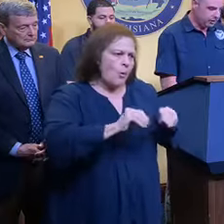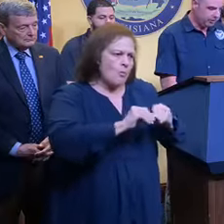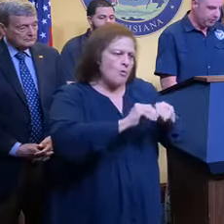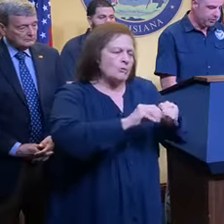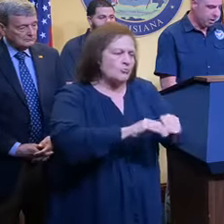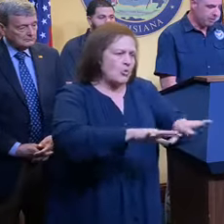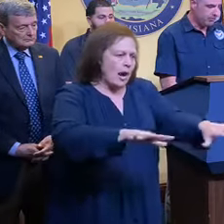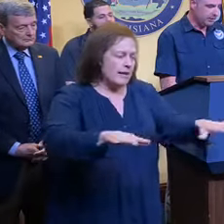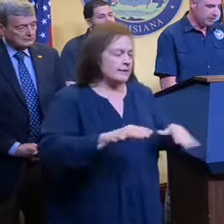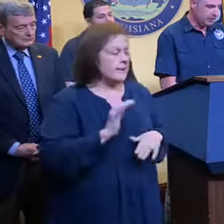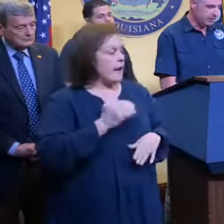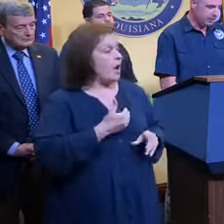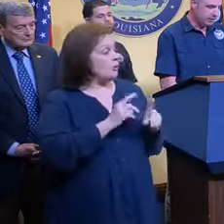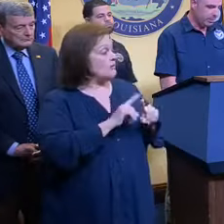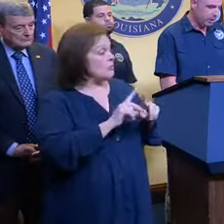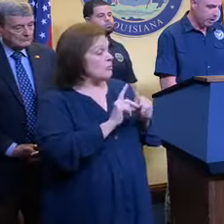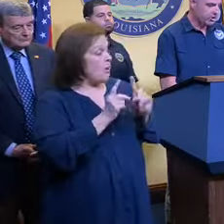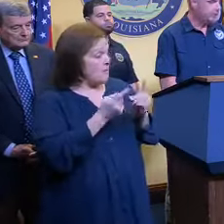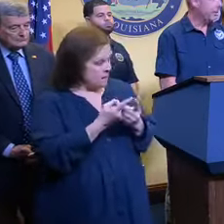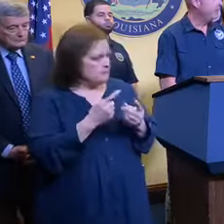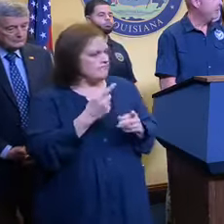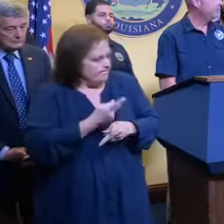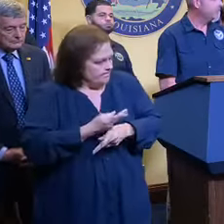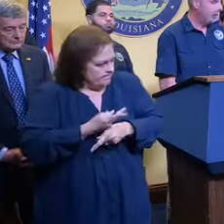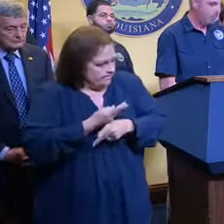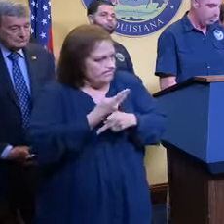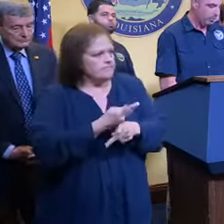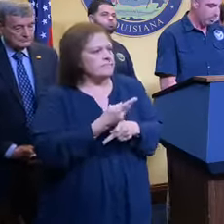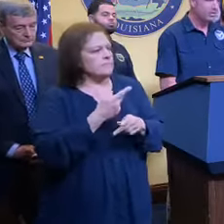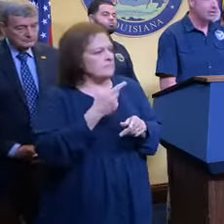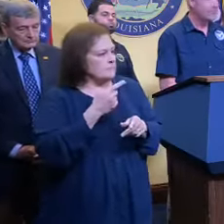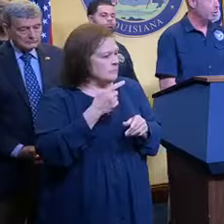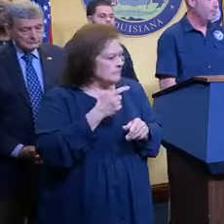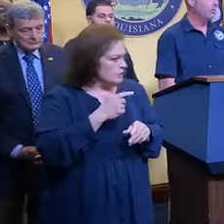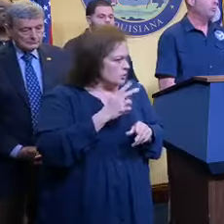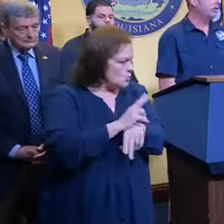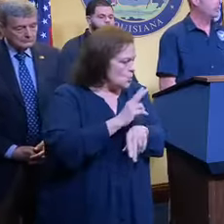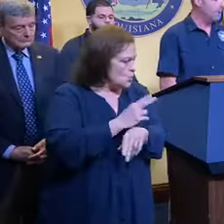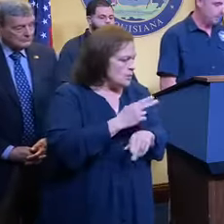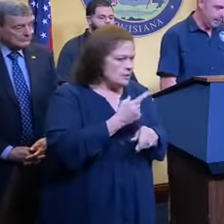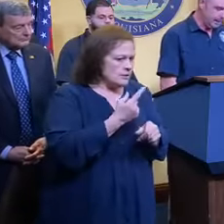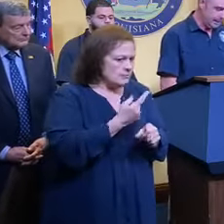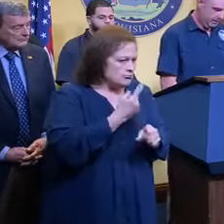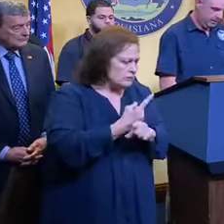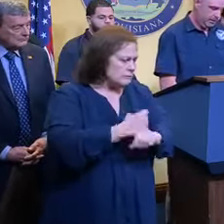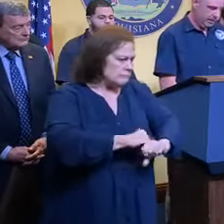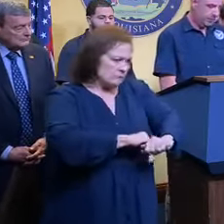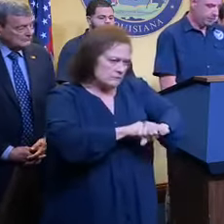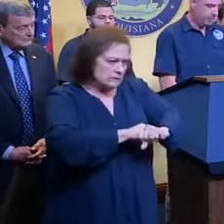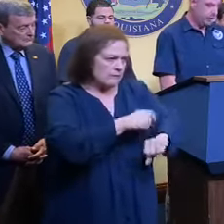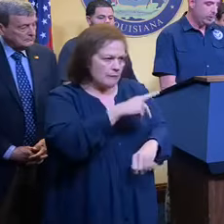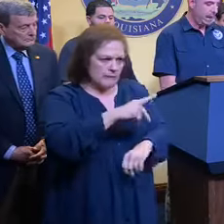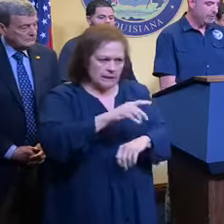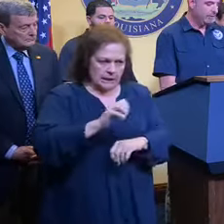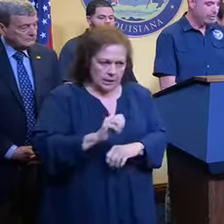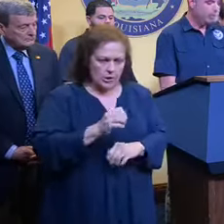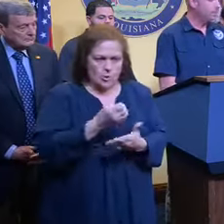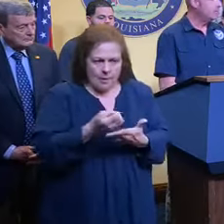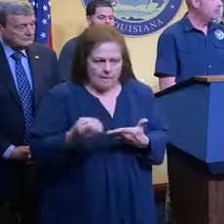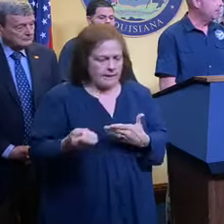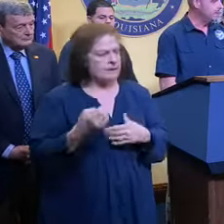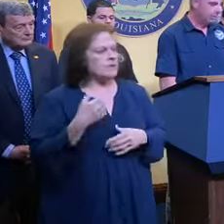safety agencies and departments are taking the necessary precautions and have the necessary personal protective equipment, what we call PPE. At this point, we have